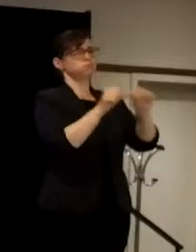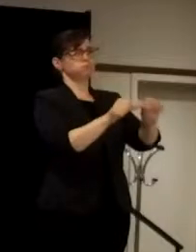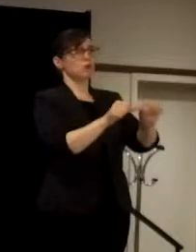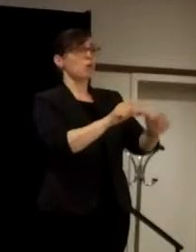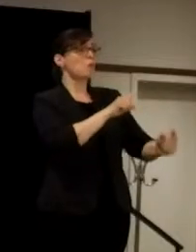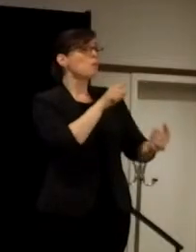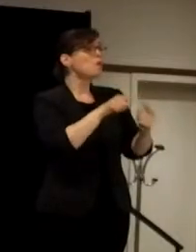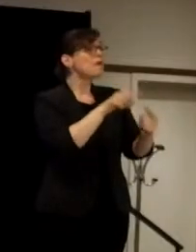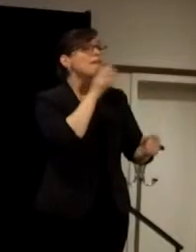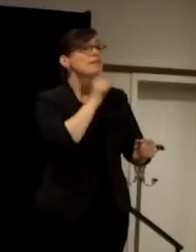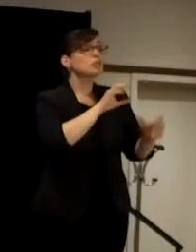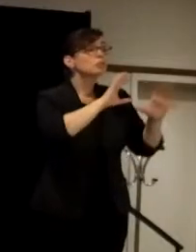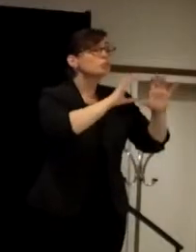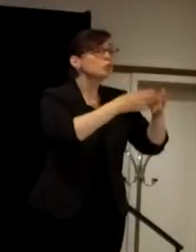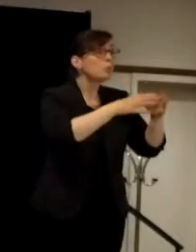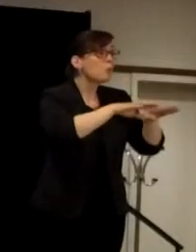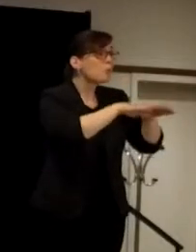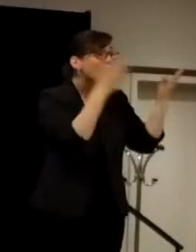not at 70 anymore.